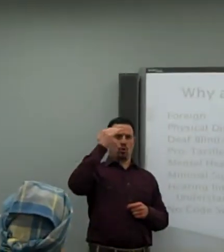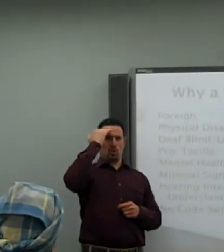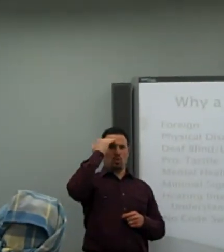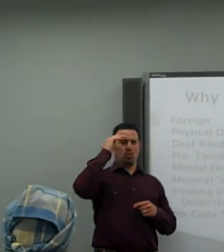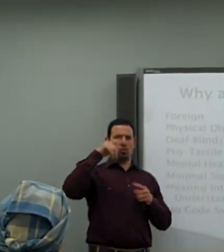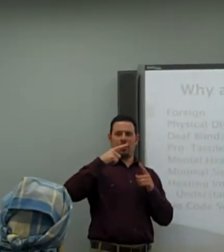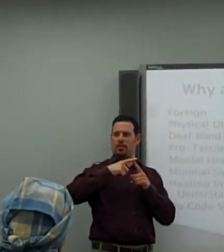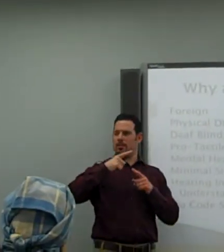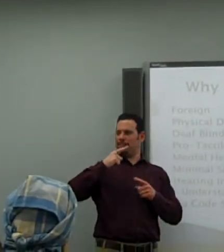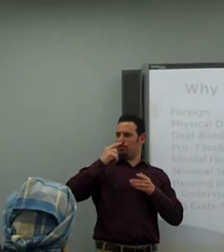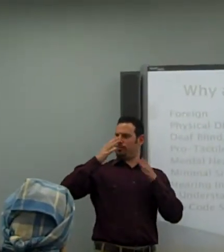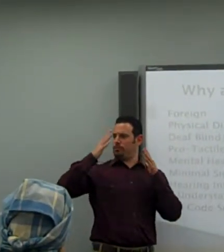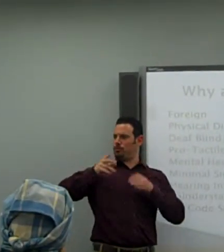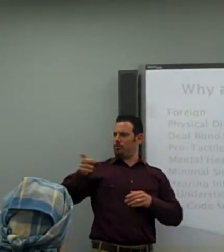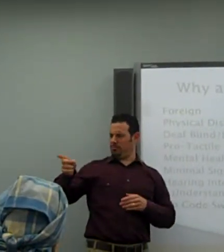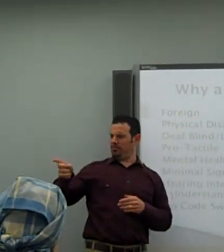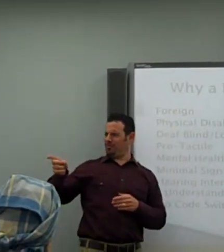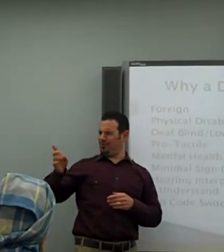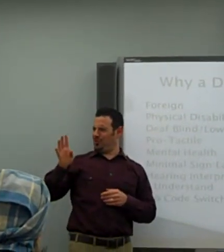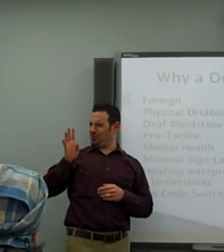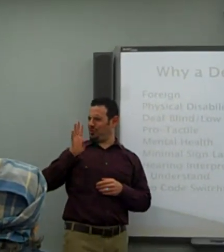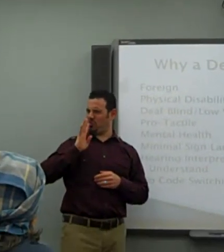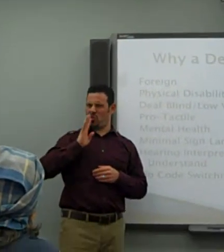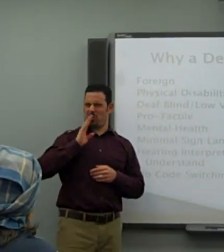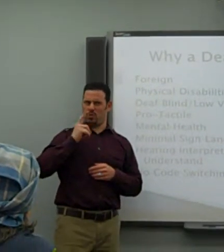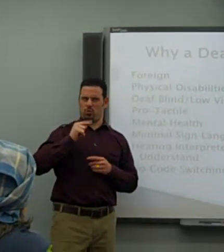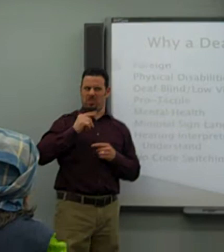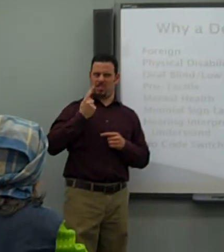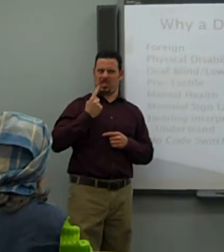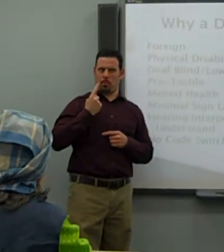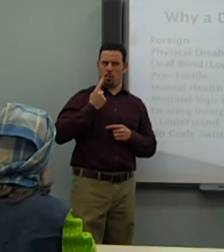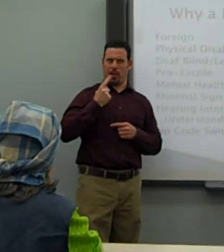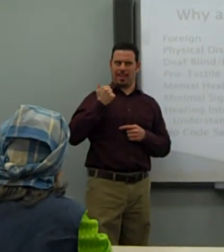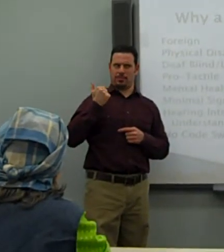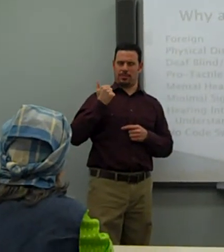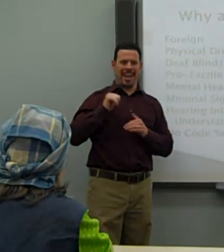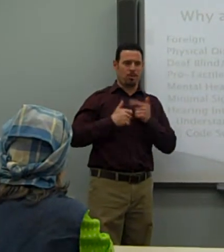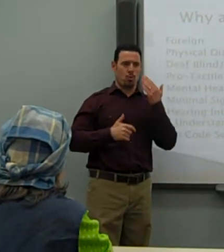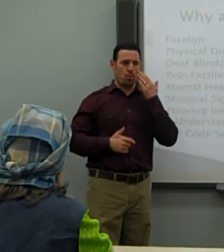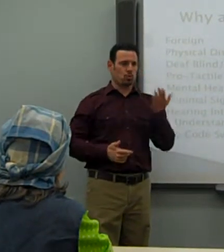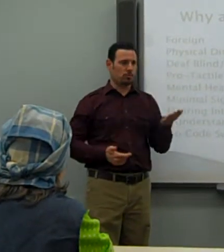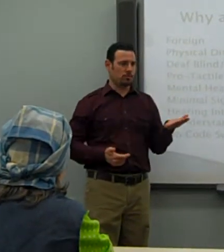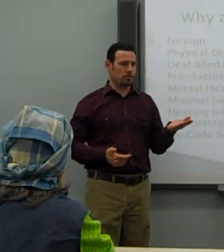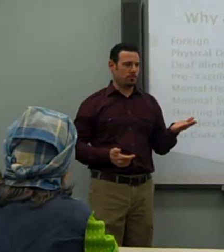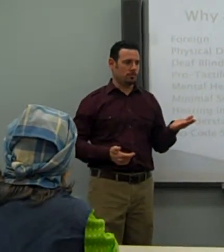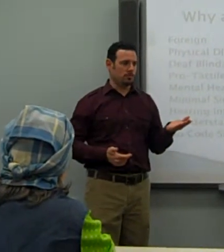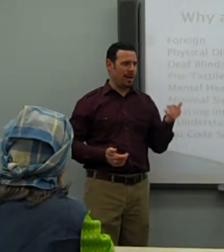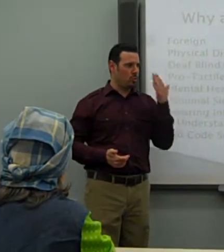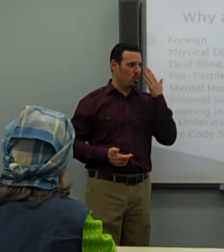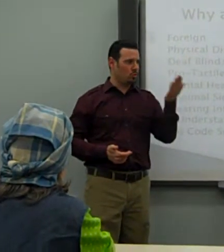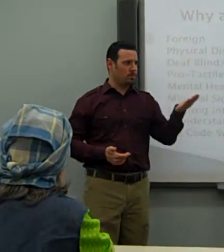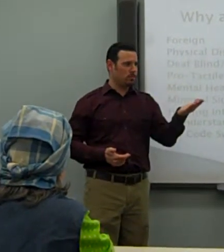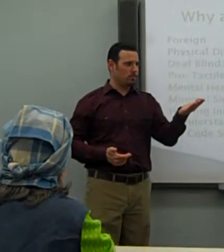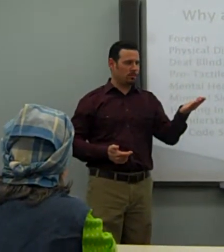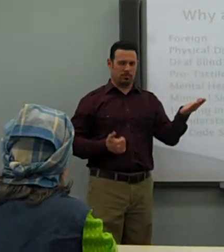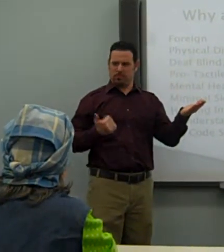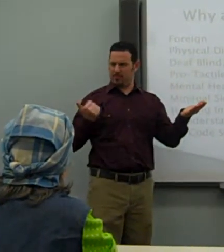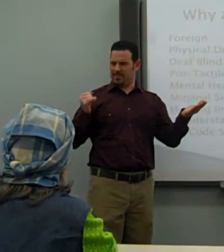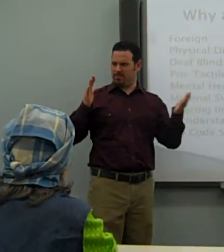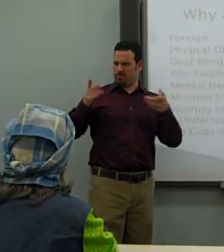So many of you people who are caring, you know when a person is like walking around and they're talking to someone else,